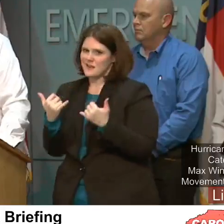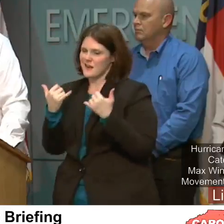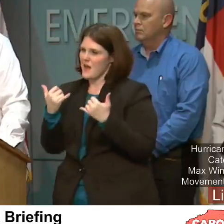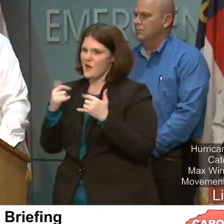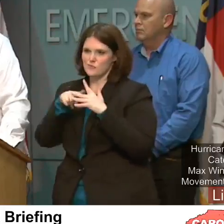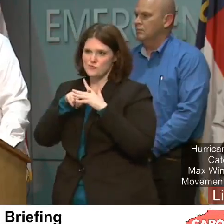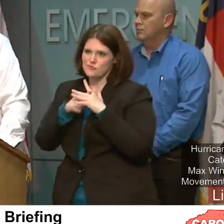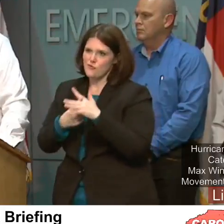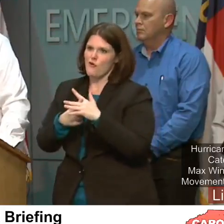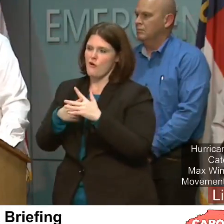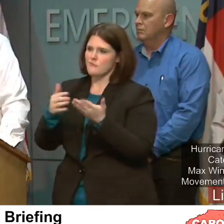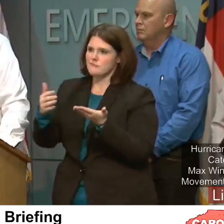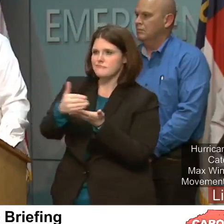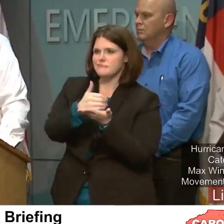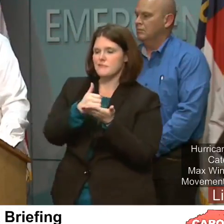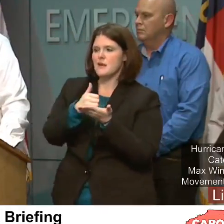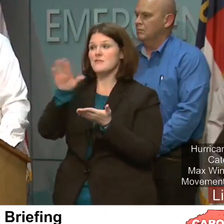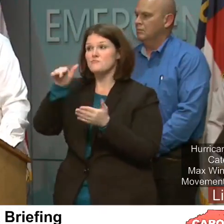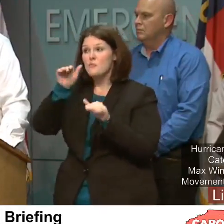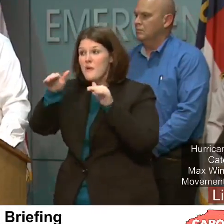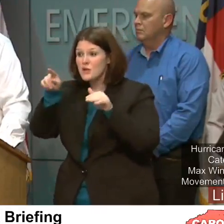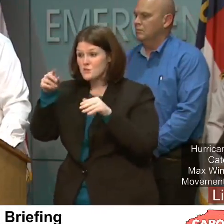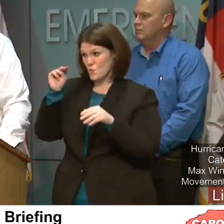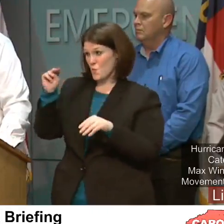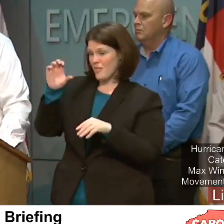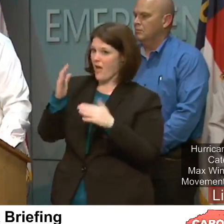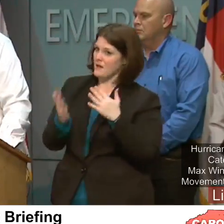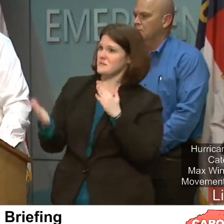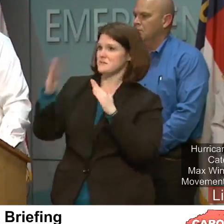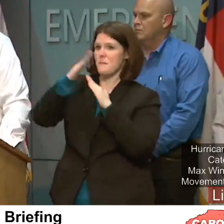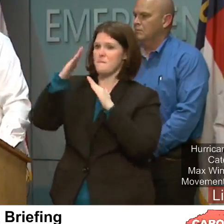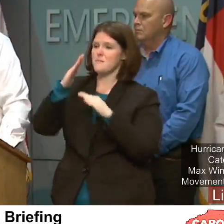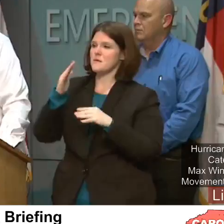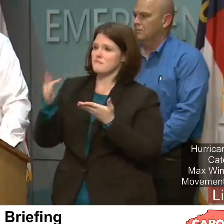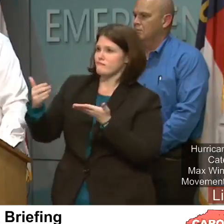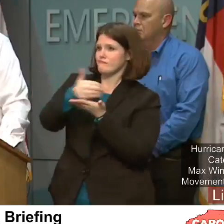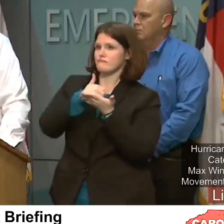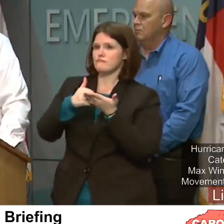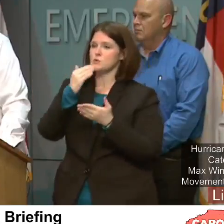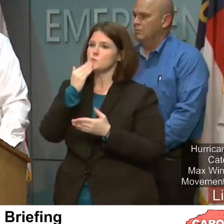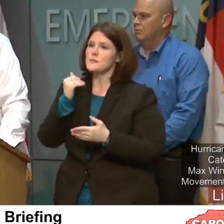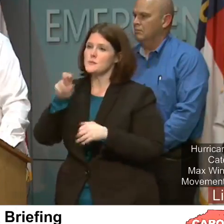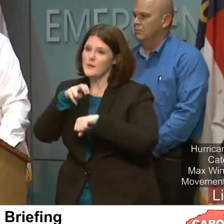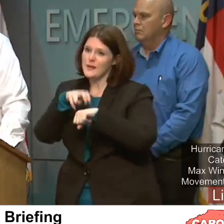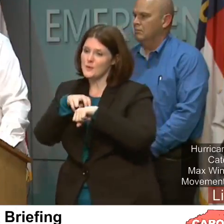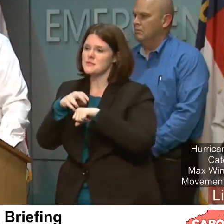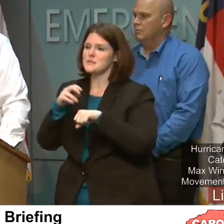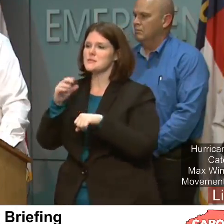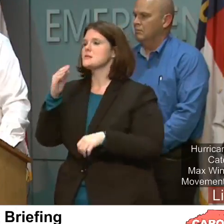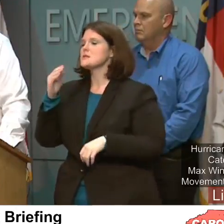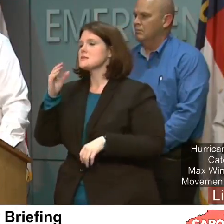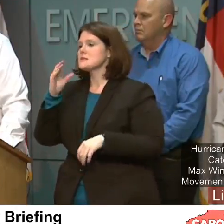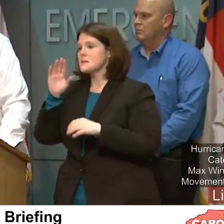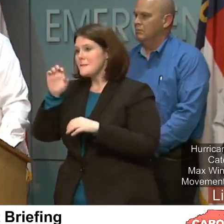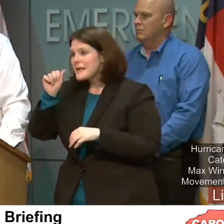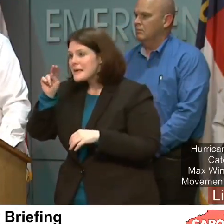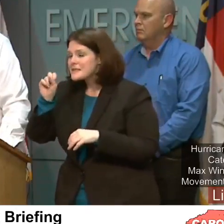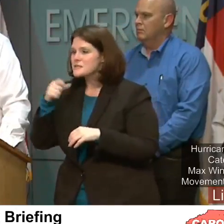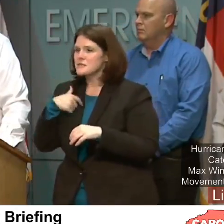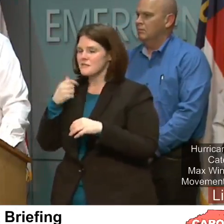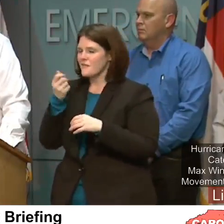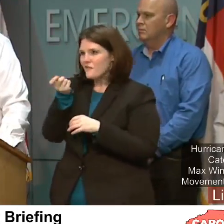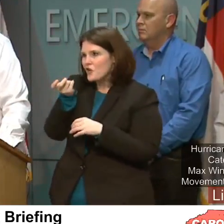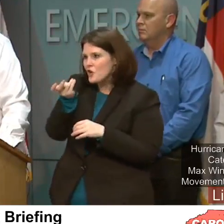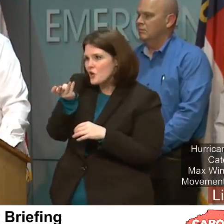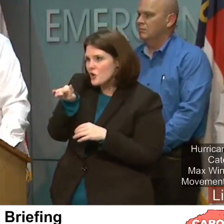and I remind you that we're #1 in the nation in sweet potatoes. Soybeans have just begun harvest in the very